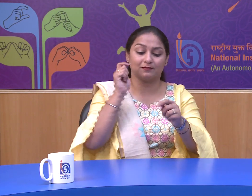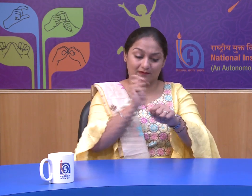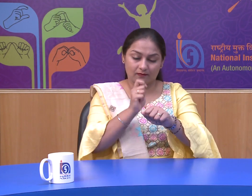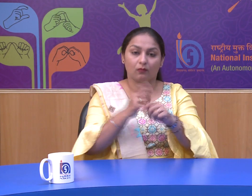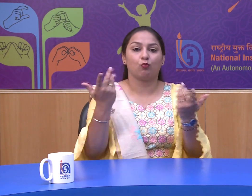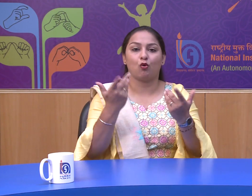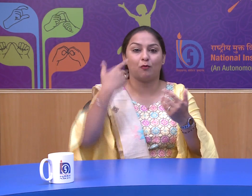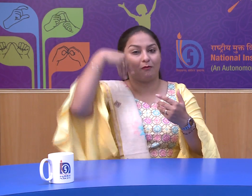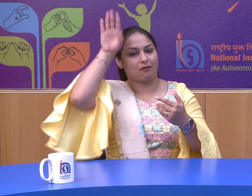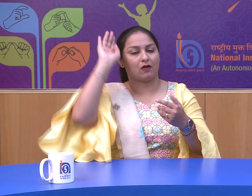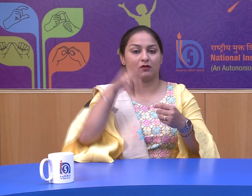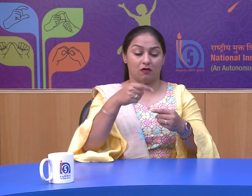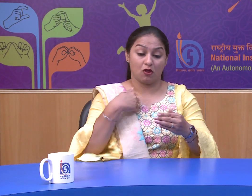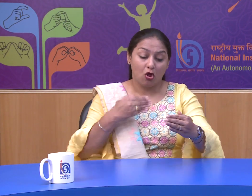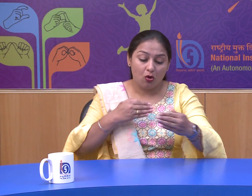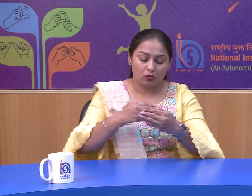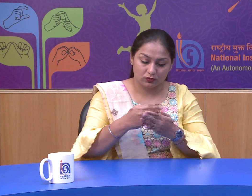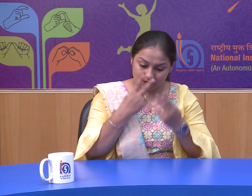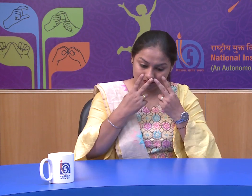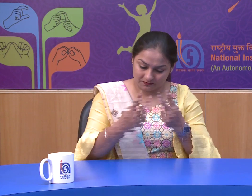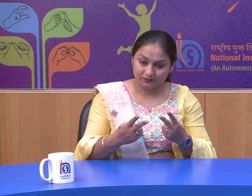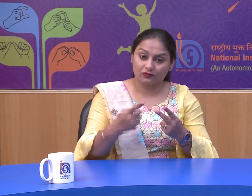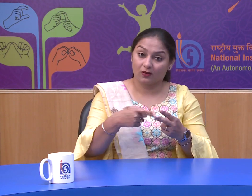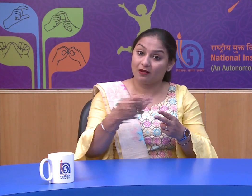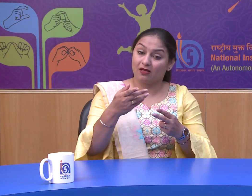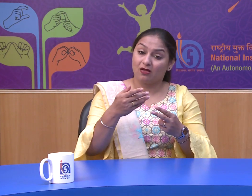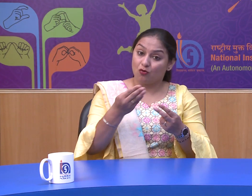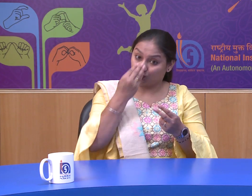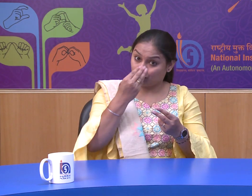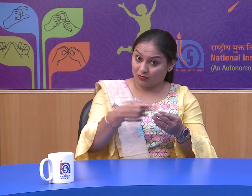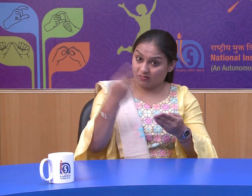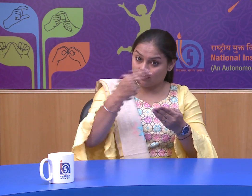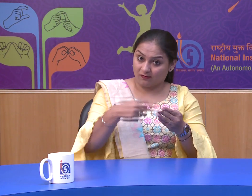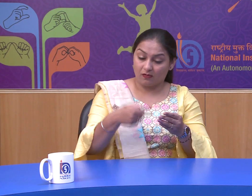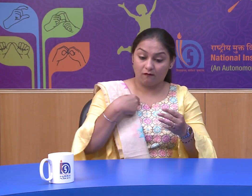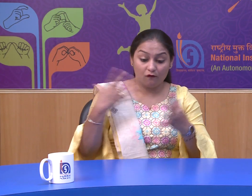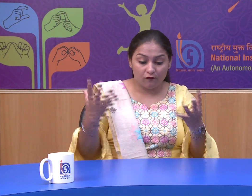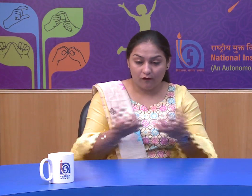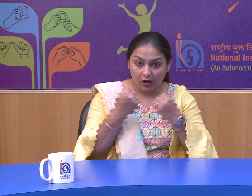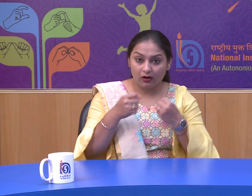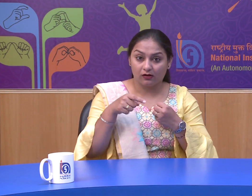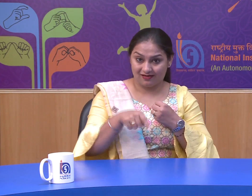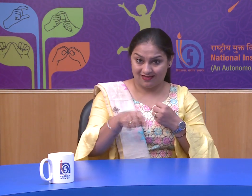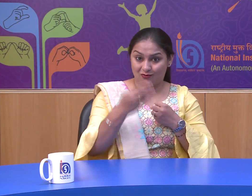If we closely look into the Mauryan art, we would find that the Mauryan art